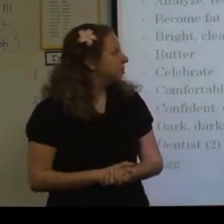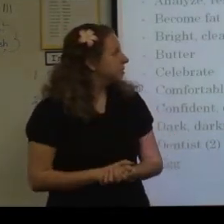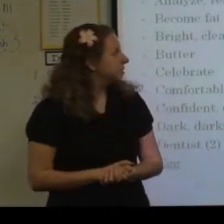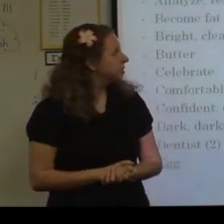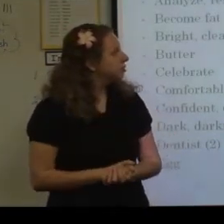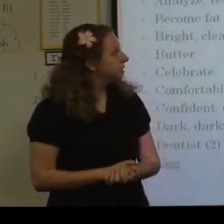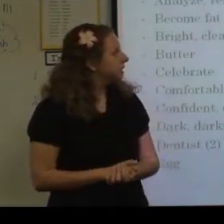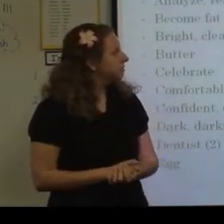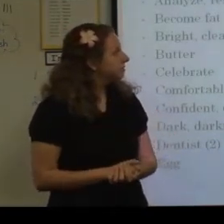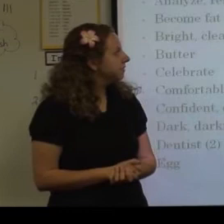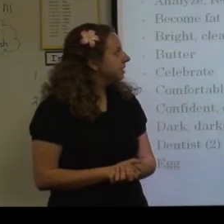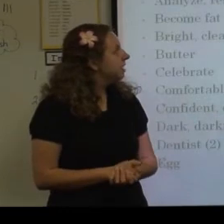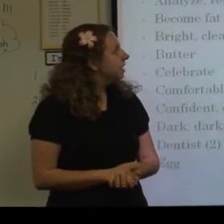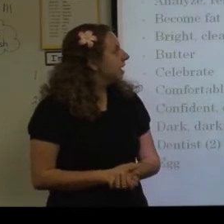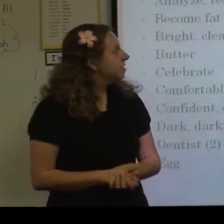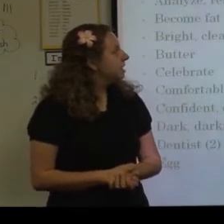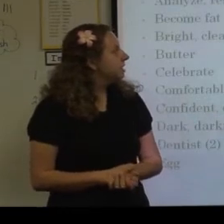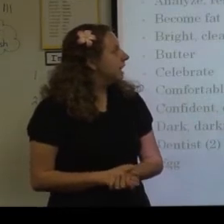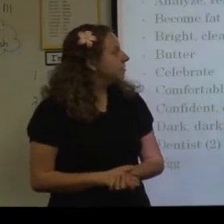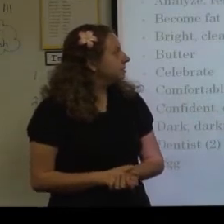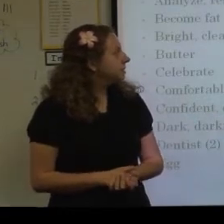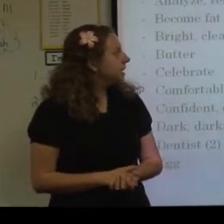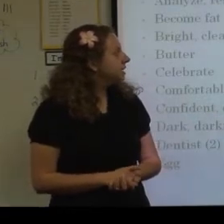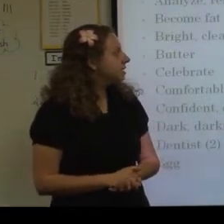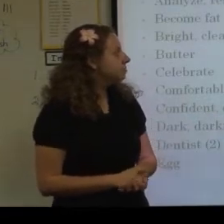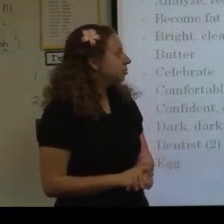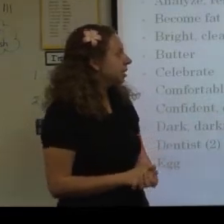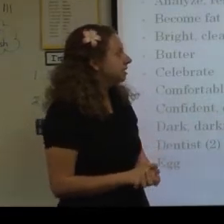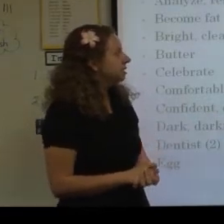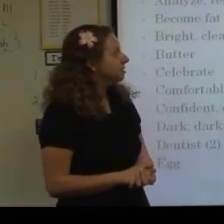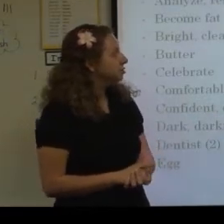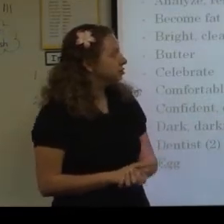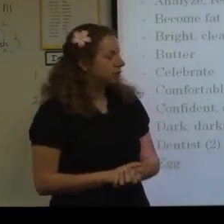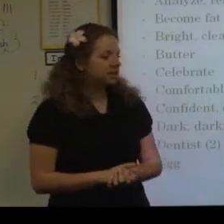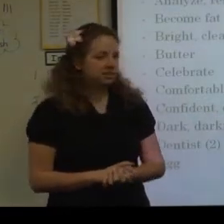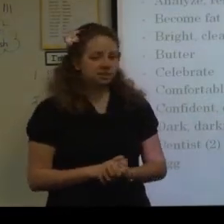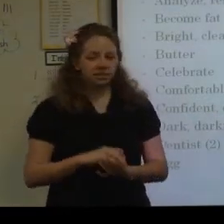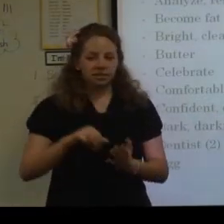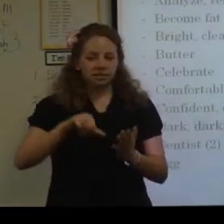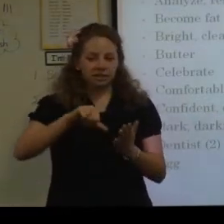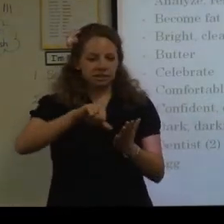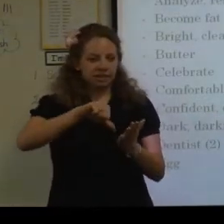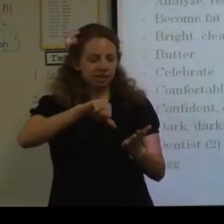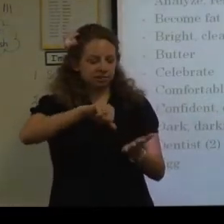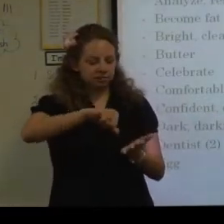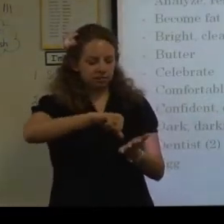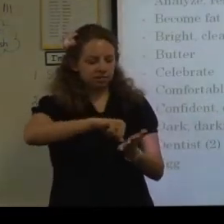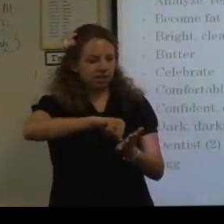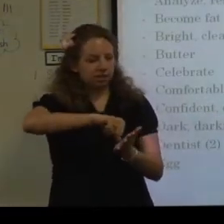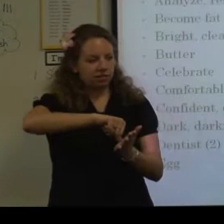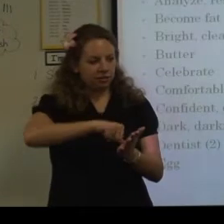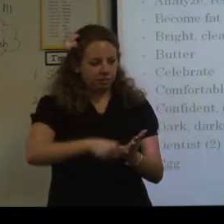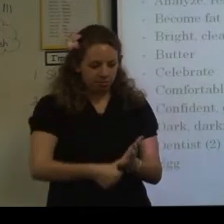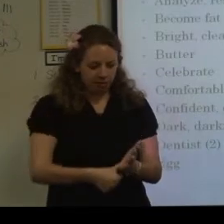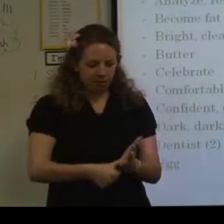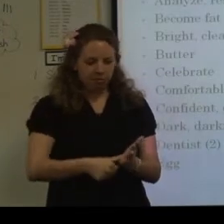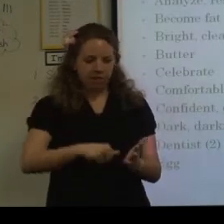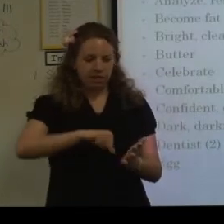to electricity. And then emphasize, impress, and stress is here. And sticking your thumb and like making